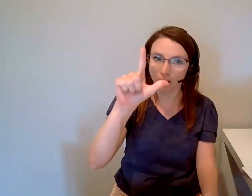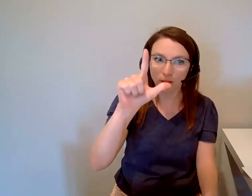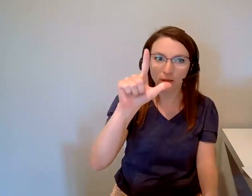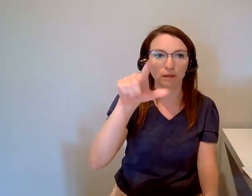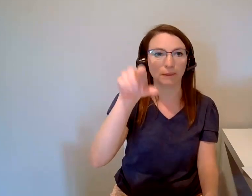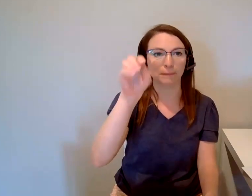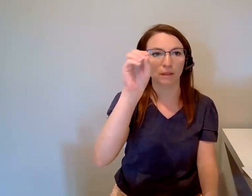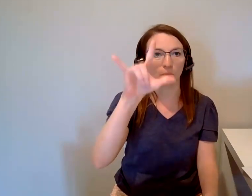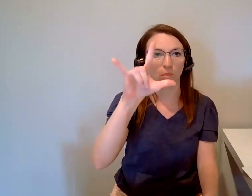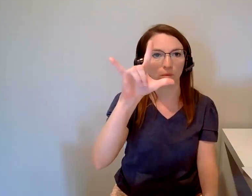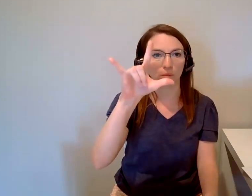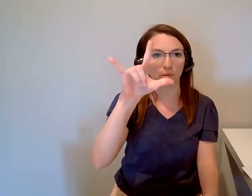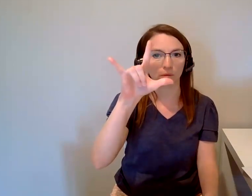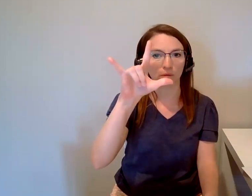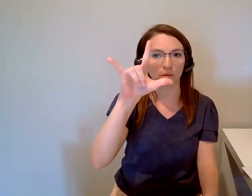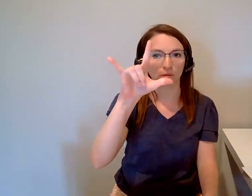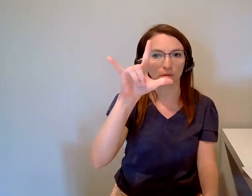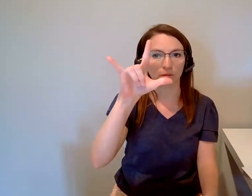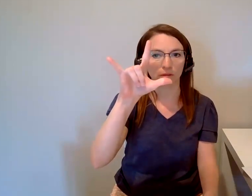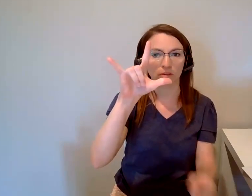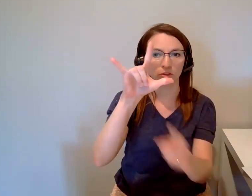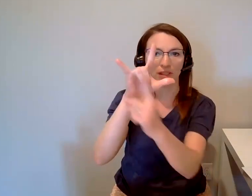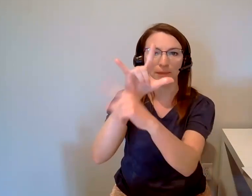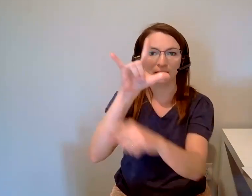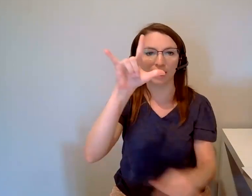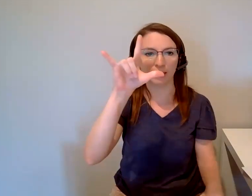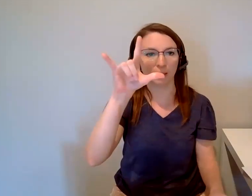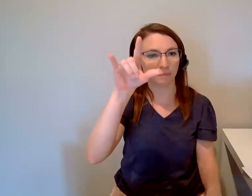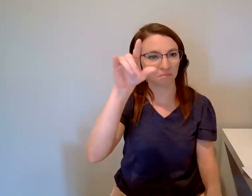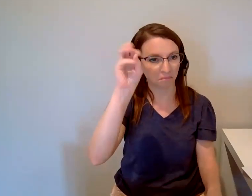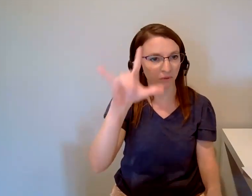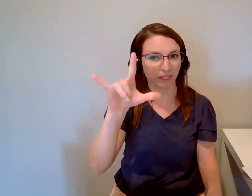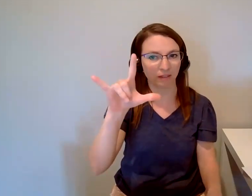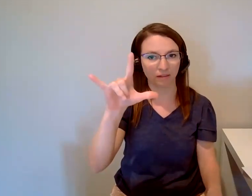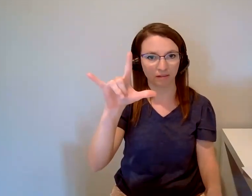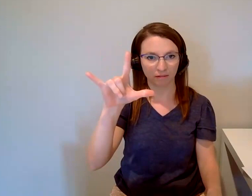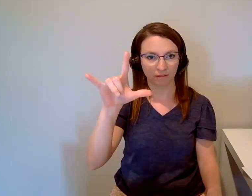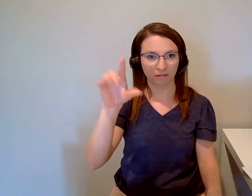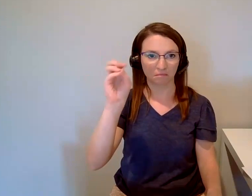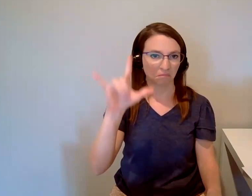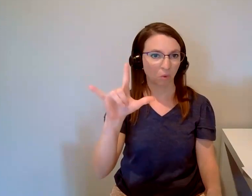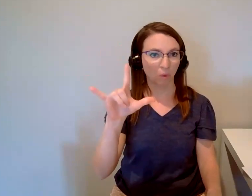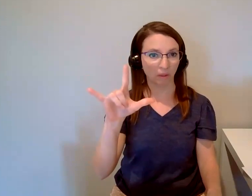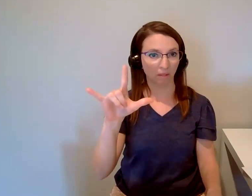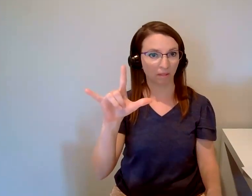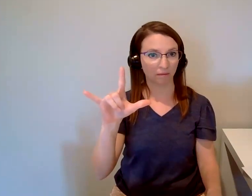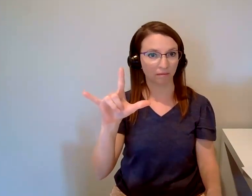I-O-I-L. It might be, they're just keeping the I up. Okay. Oil.